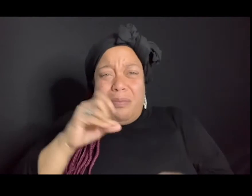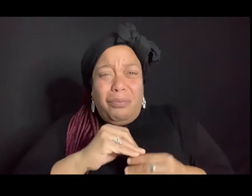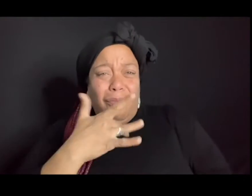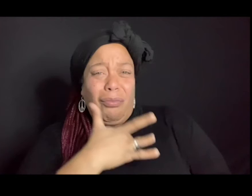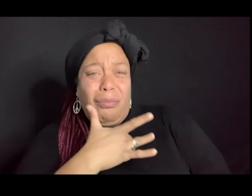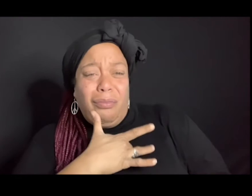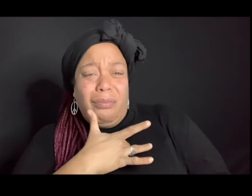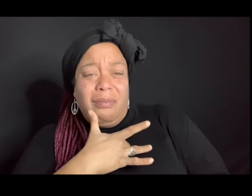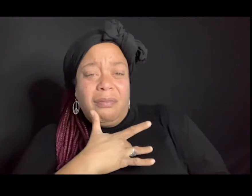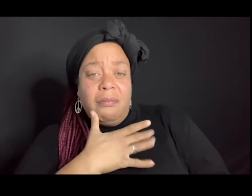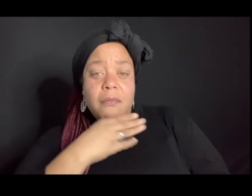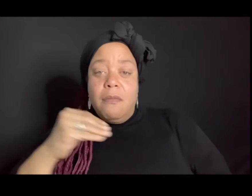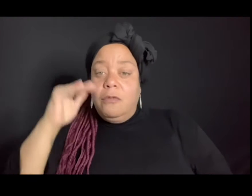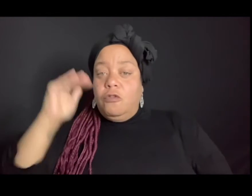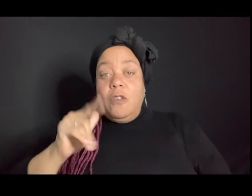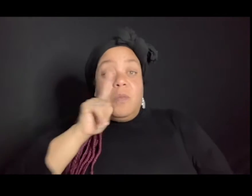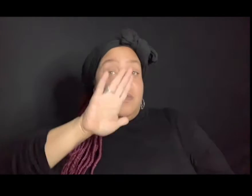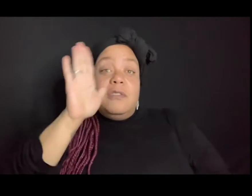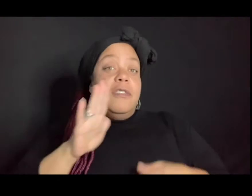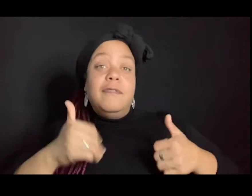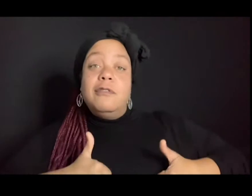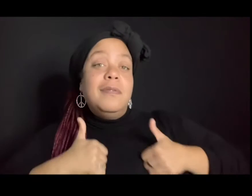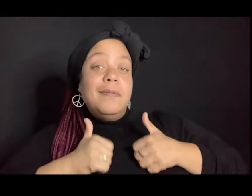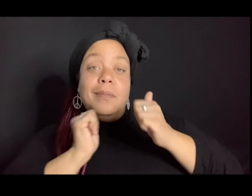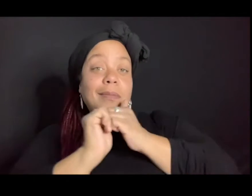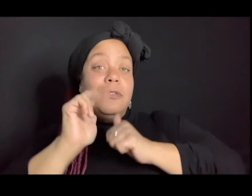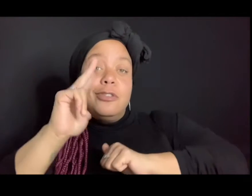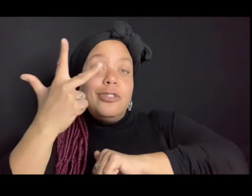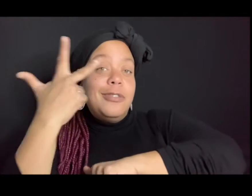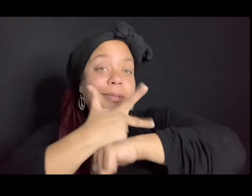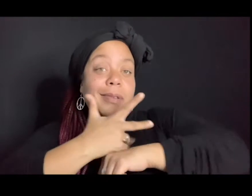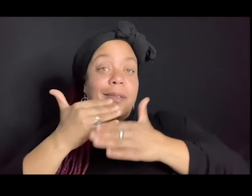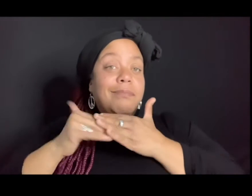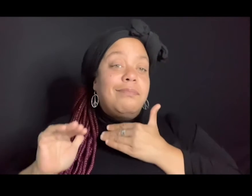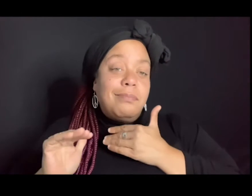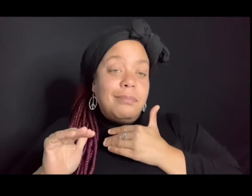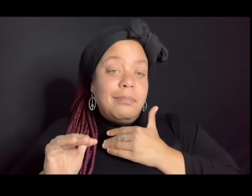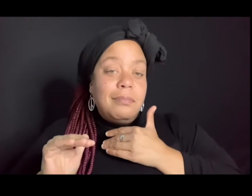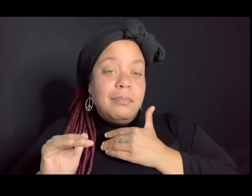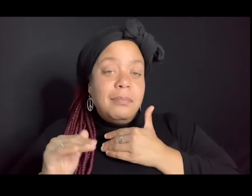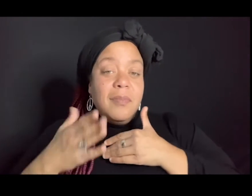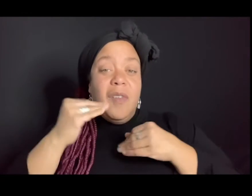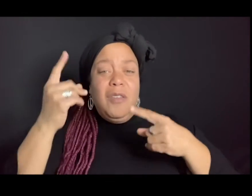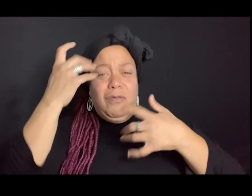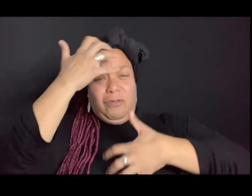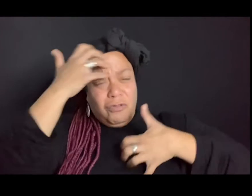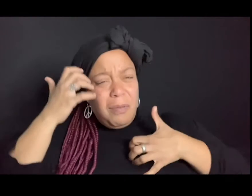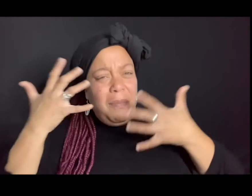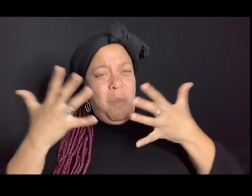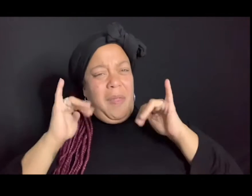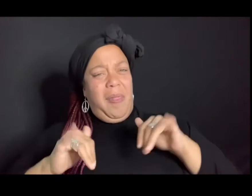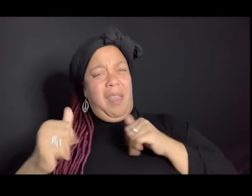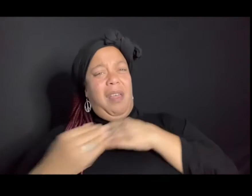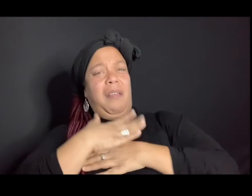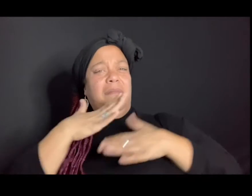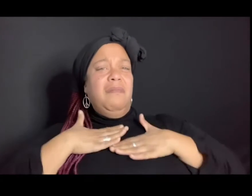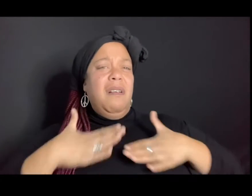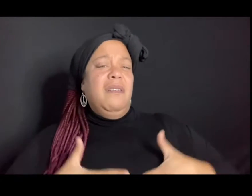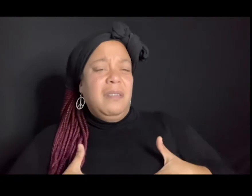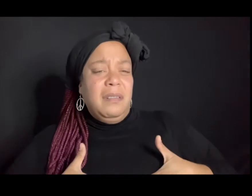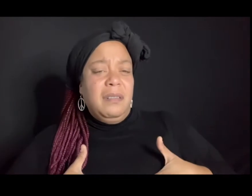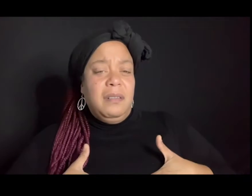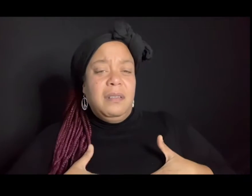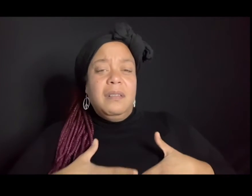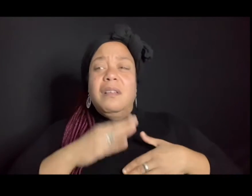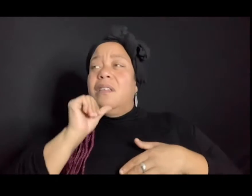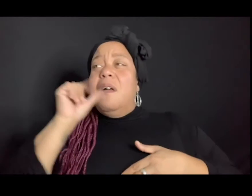that a child will just never be able to live past the third day. And, you know, the trauma of what that can do to the body,